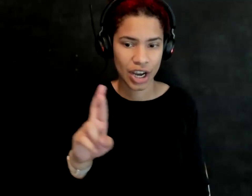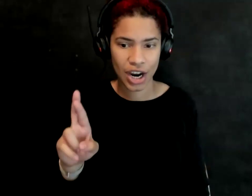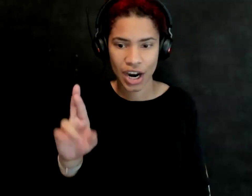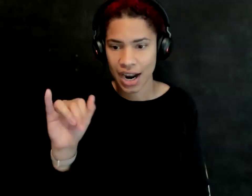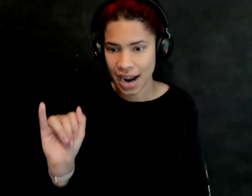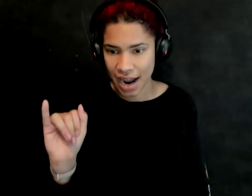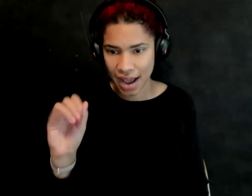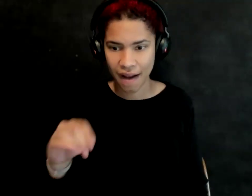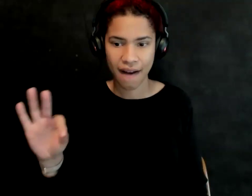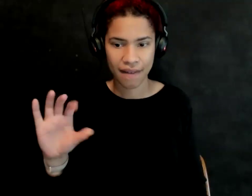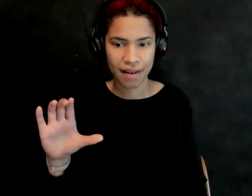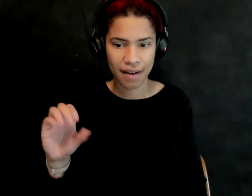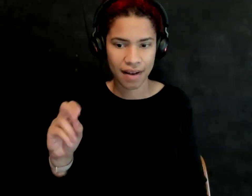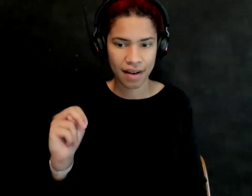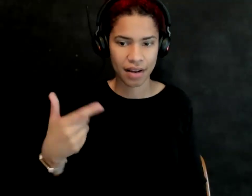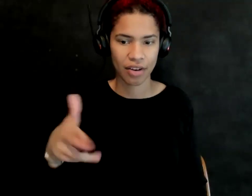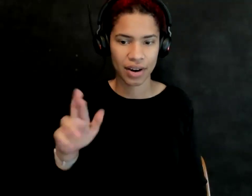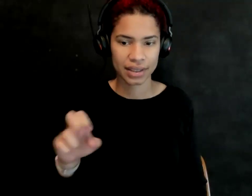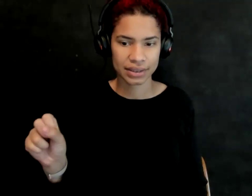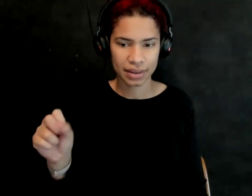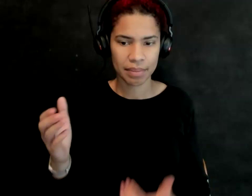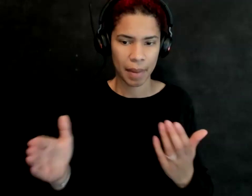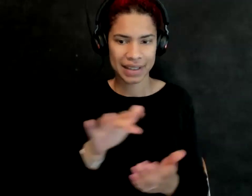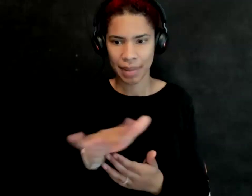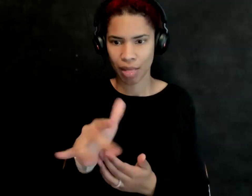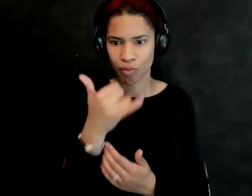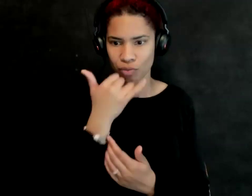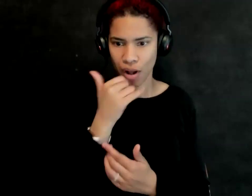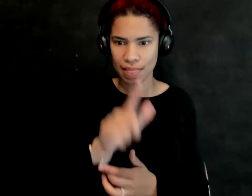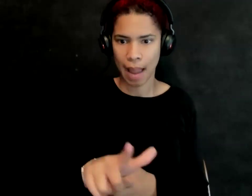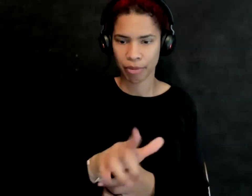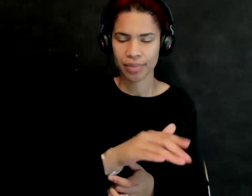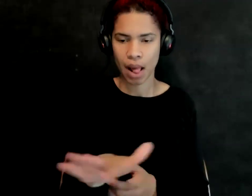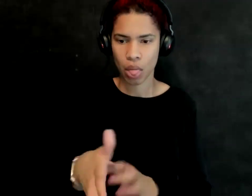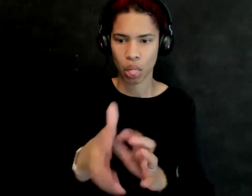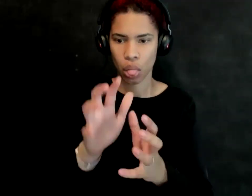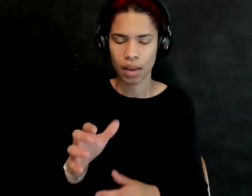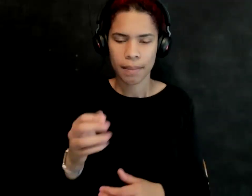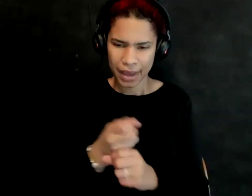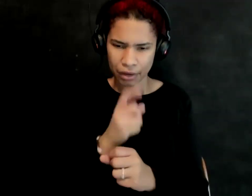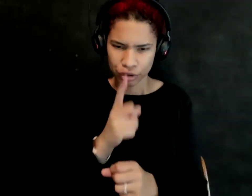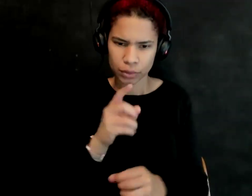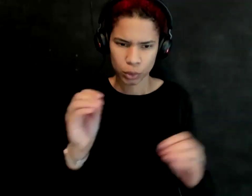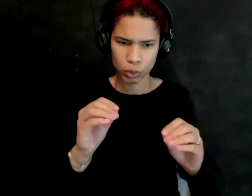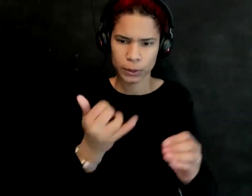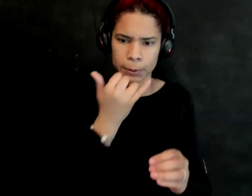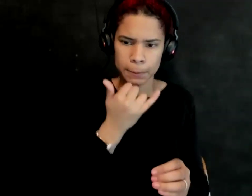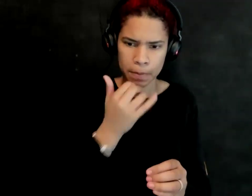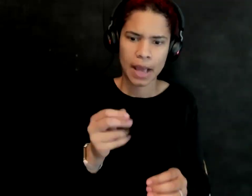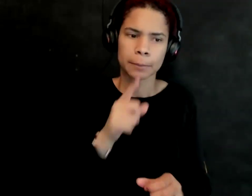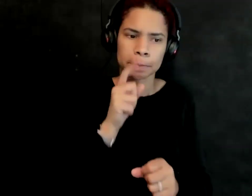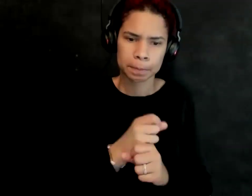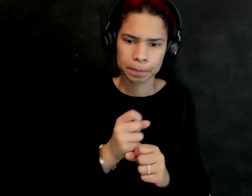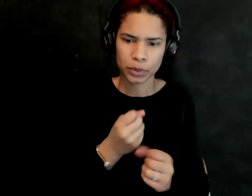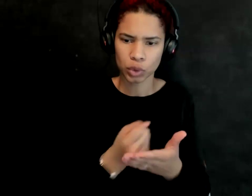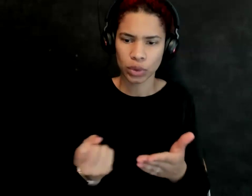LIBREERRI of Congress, right? You got to make sure that there are not any discrepancies and that you're actually looking at a true source. And